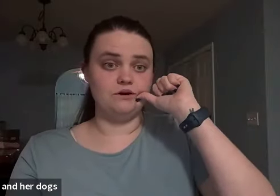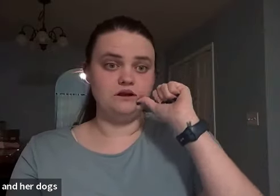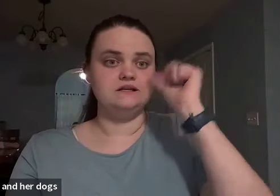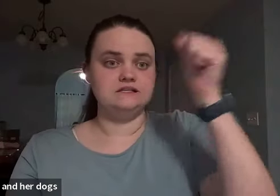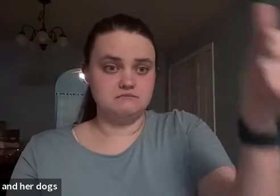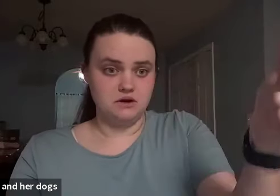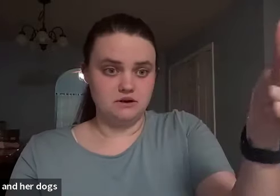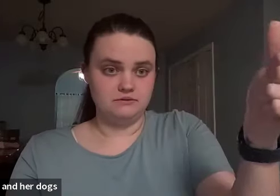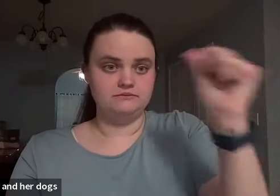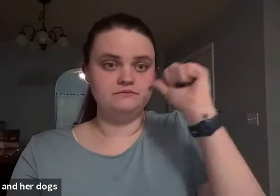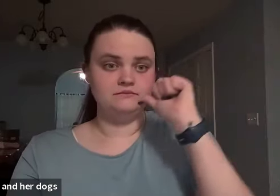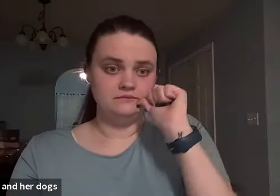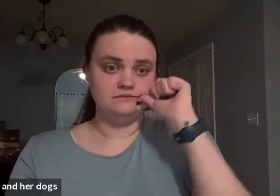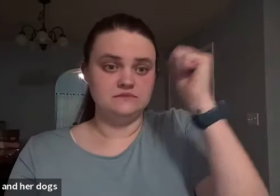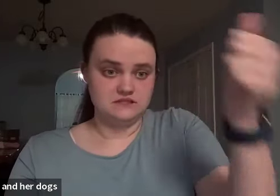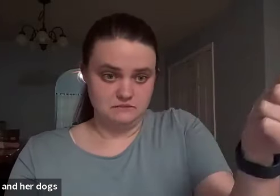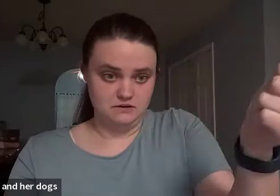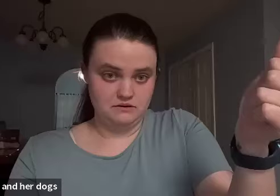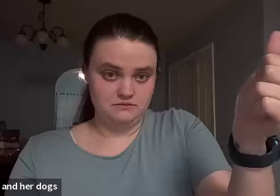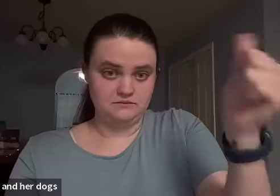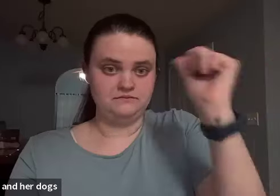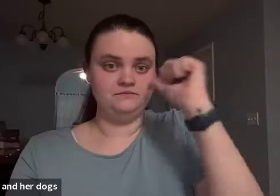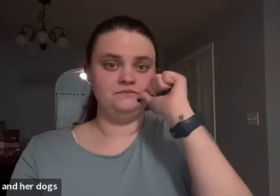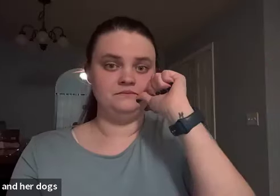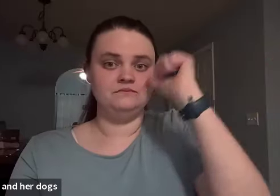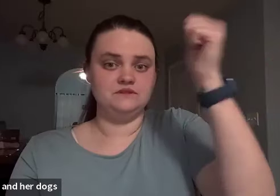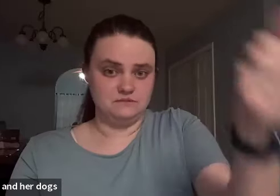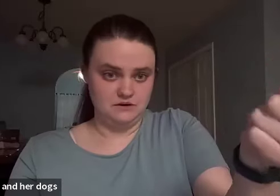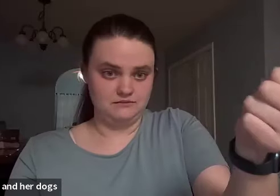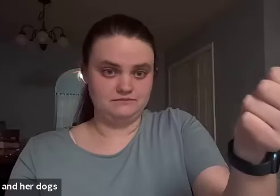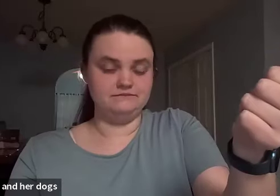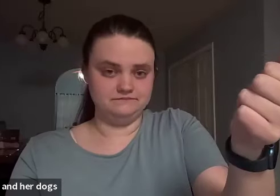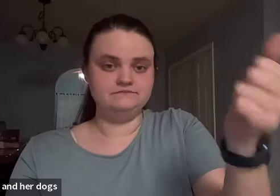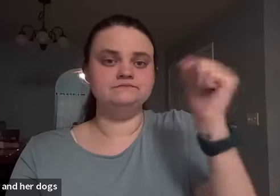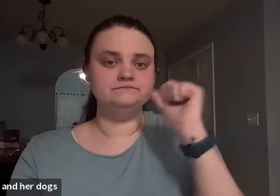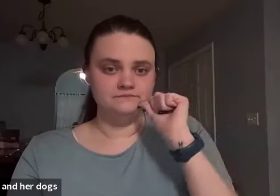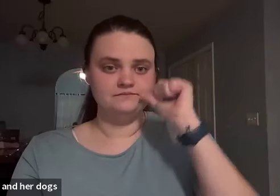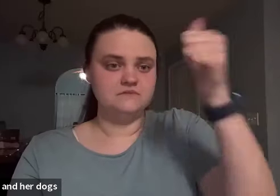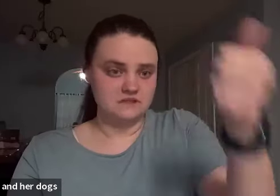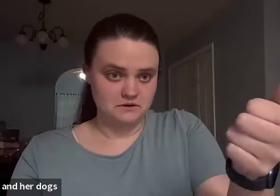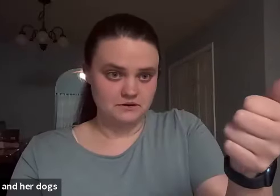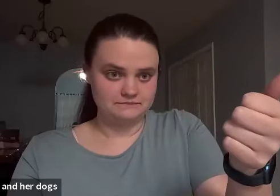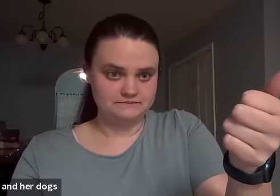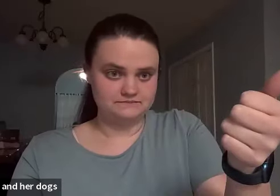forward. Tomorrow. Tomorrow. Tomorrow. Tomorrow.